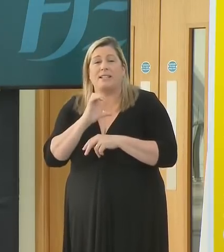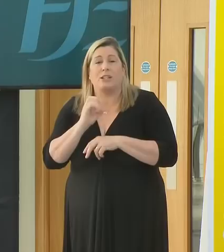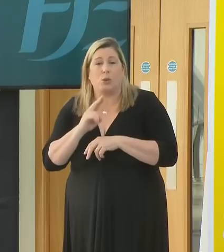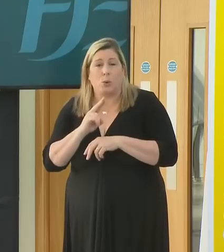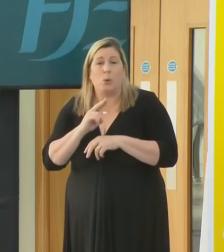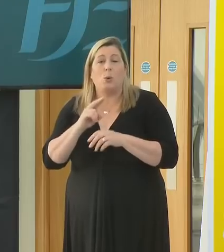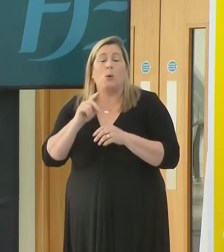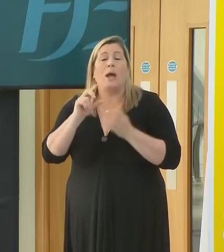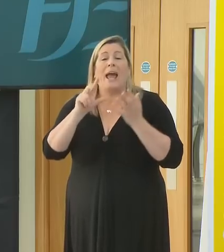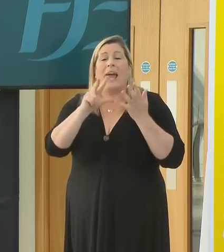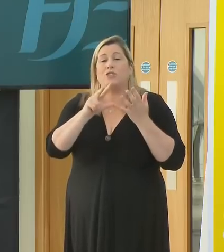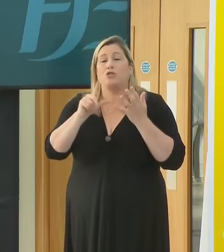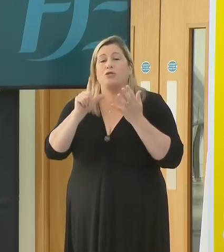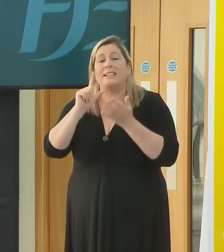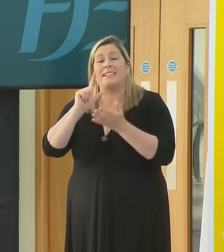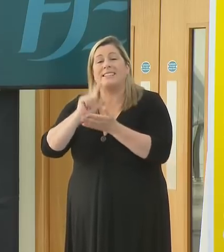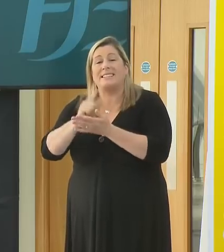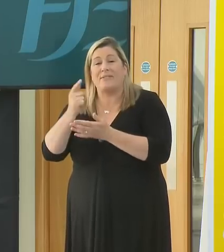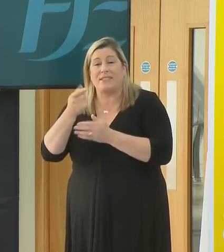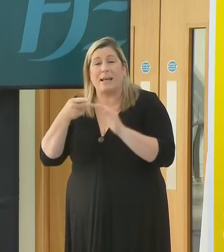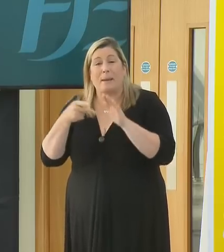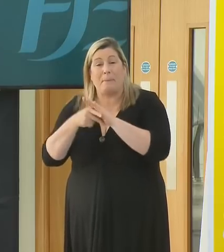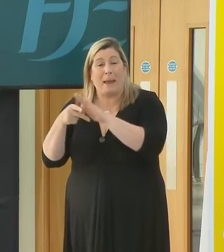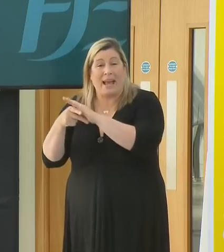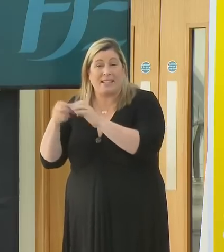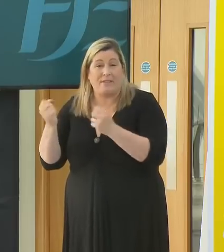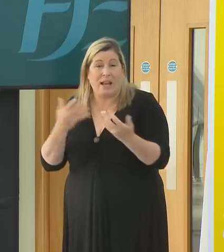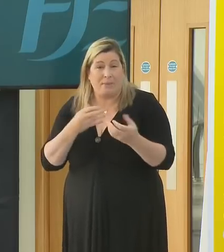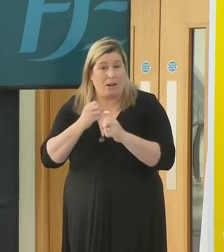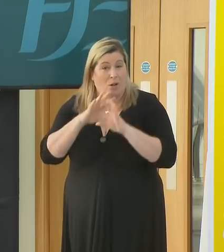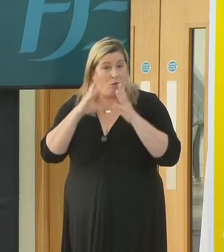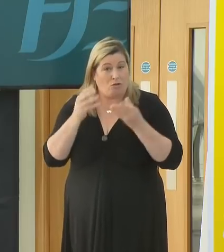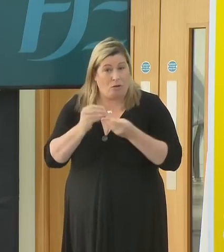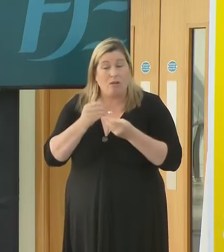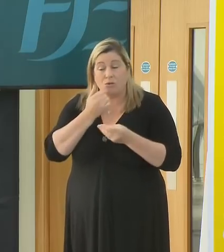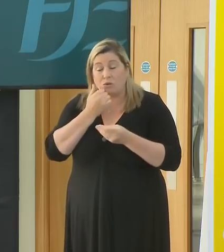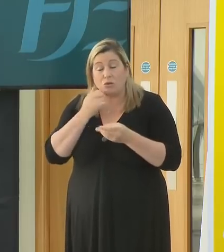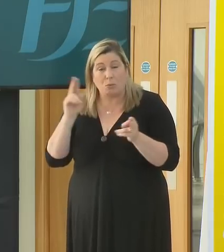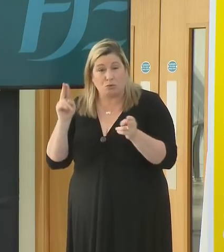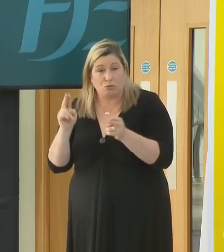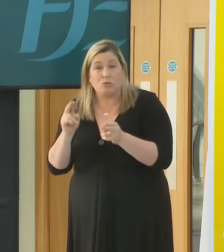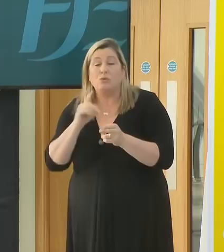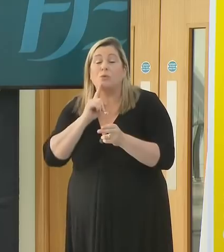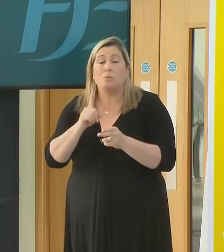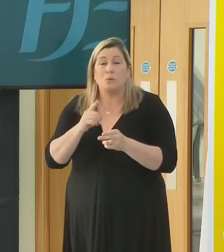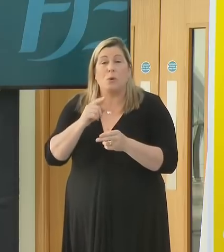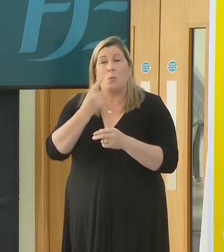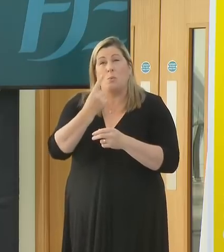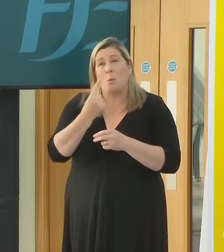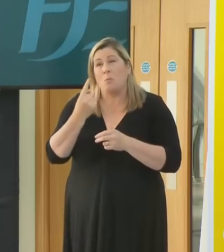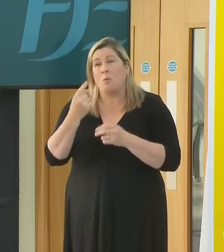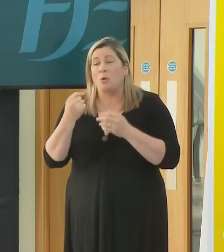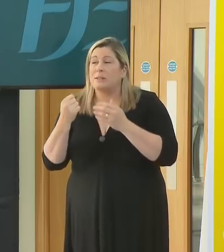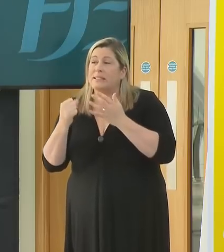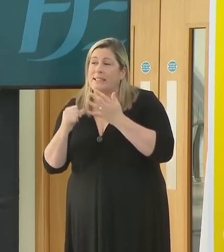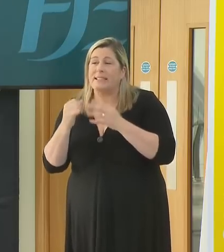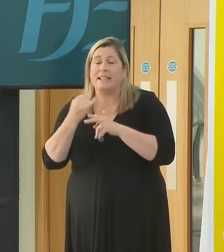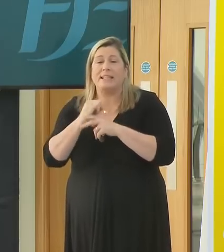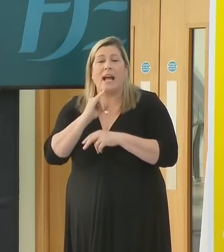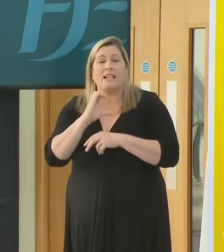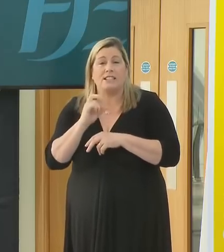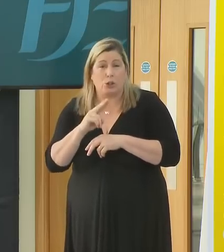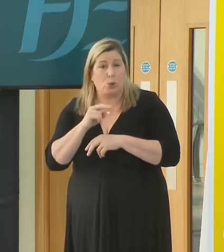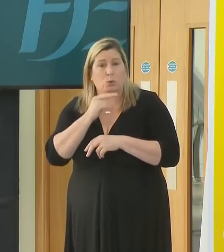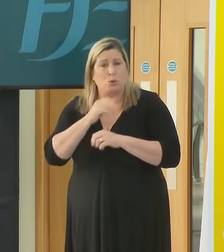817 beds available overall, which is coming down considerably, and 116 still in ICU. So our ICU capacity has remained